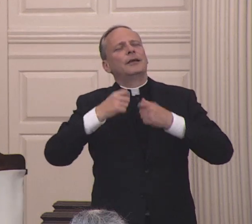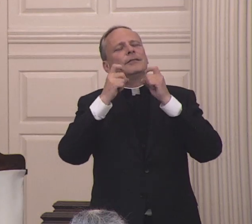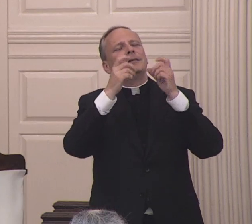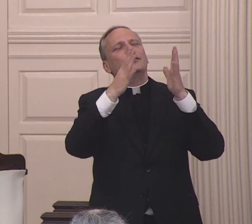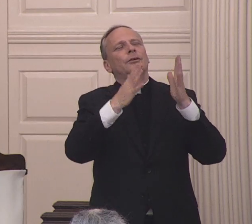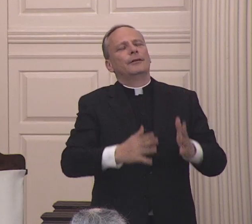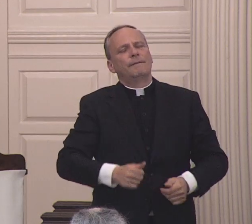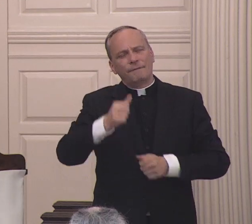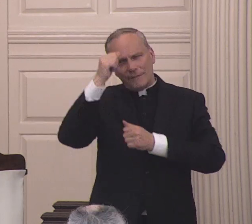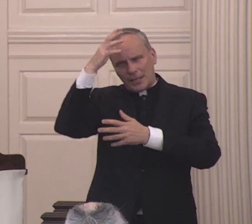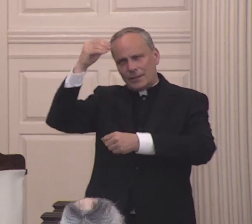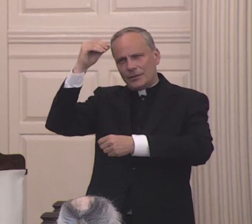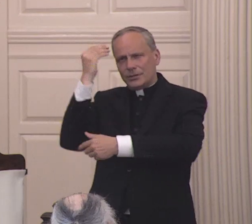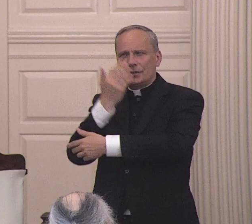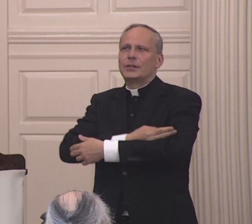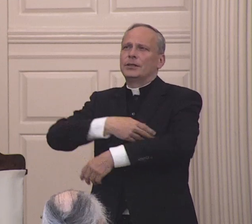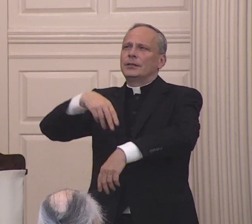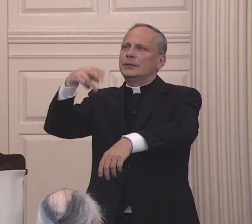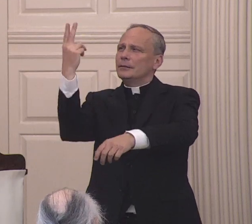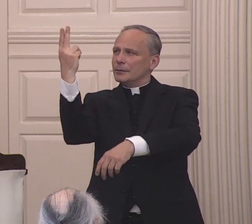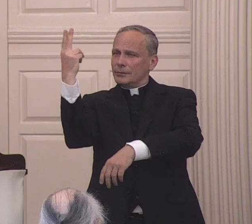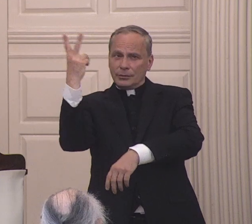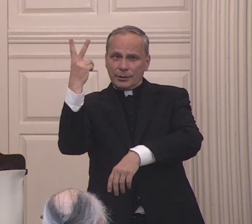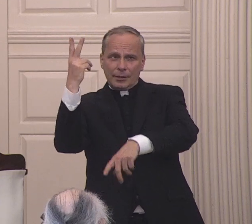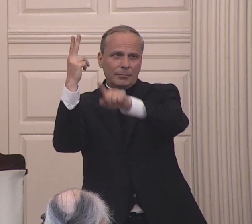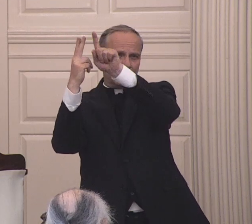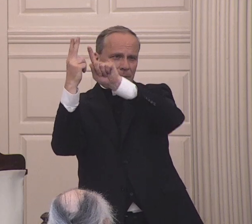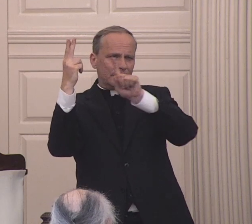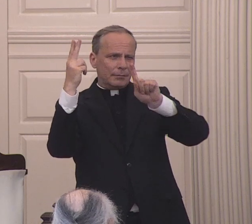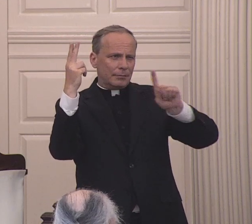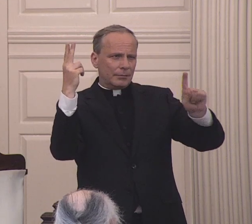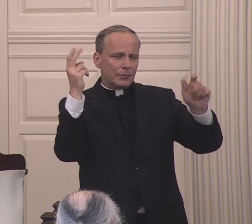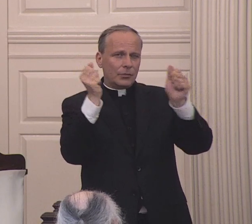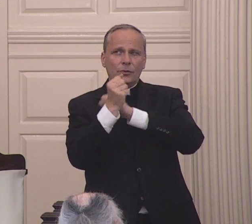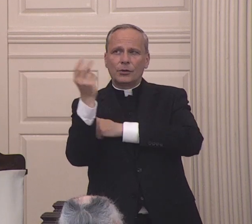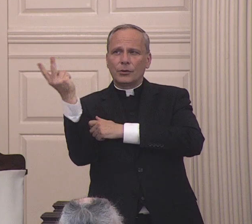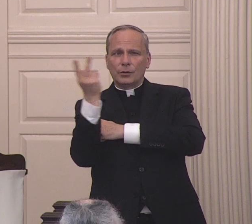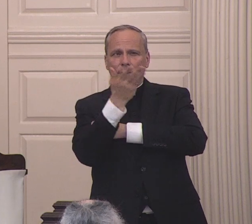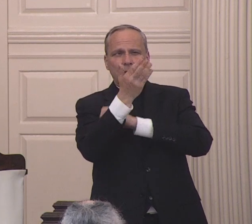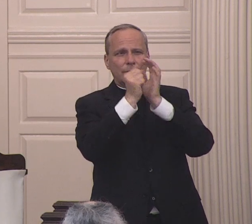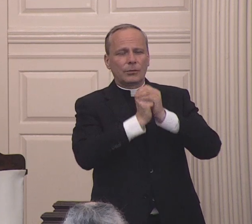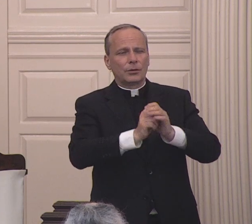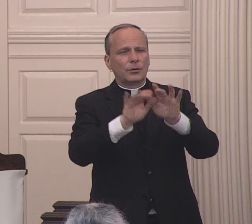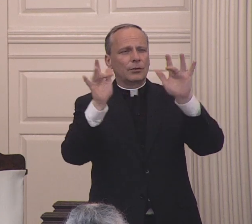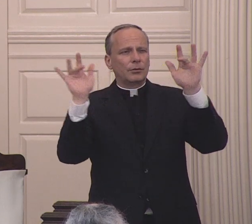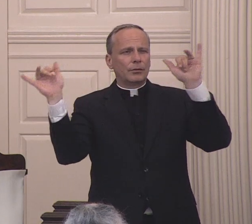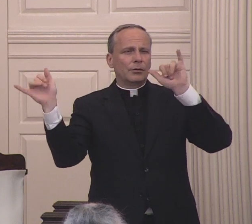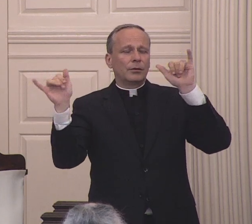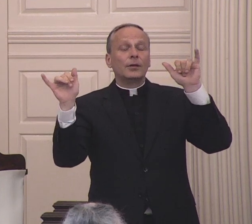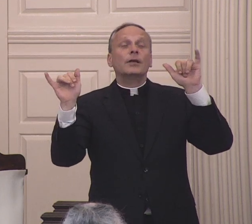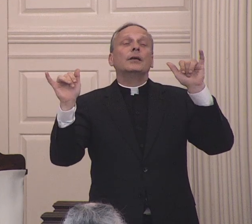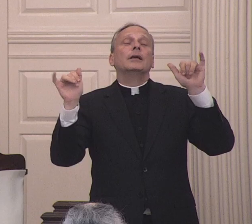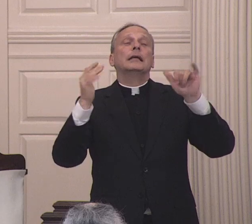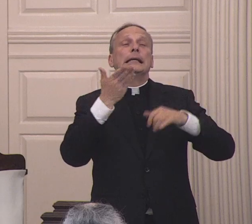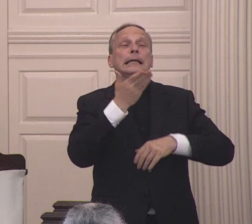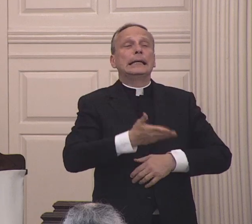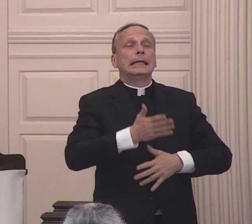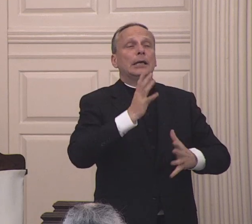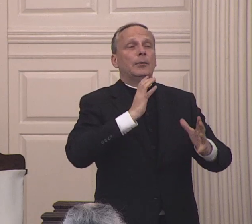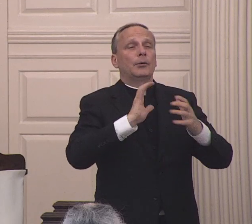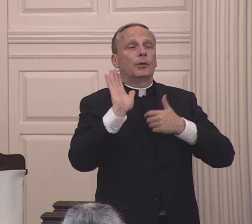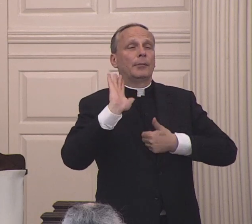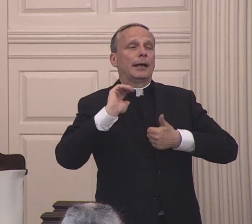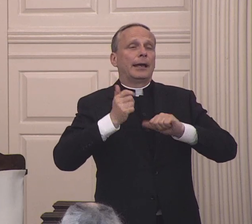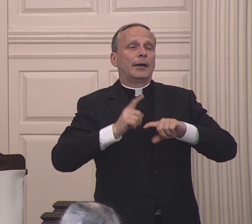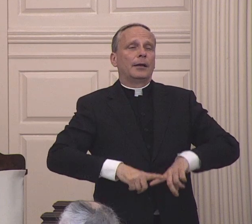of life, who proceeds from the Father and the Son, who with the Father and the Son is adored and glorified, who has